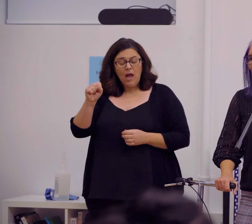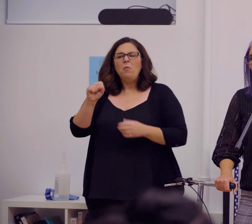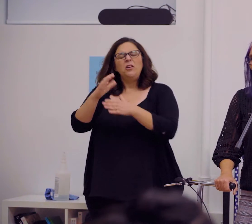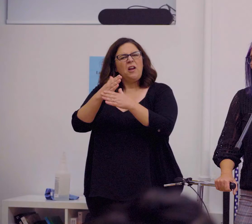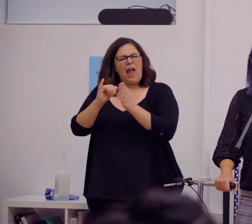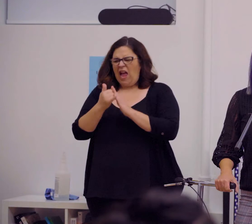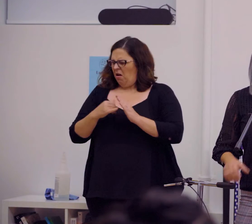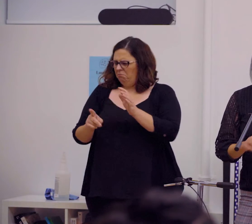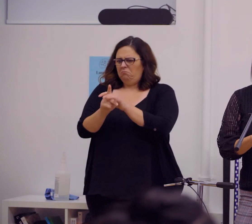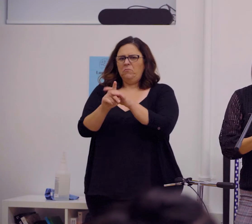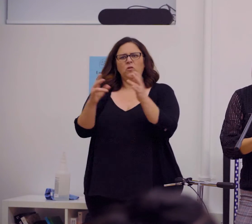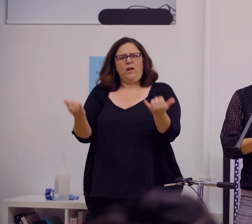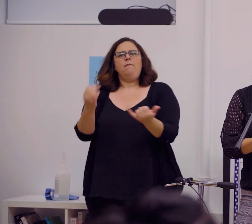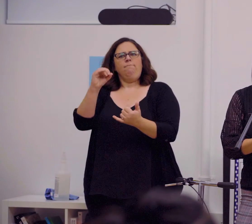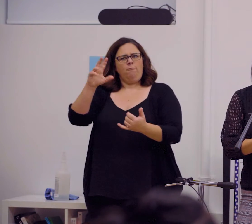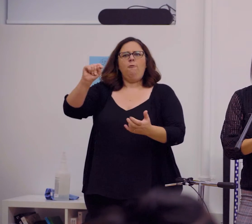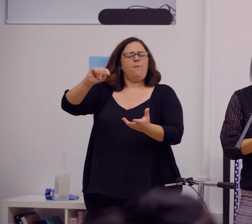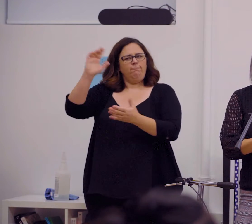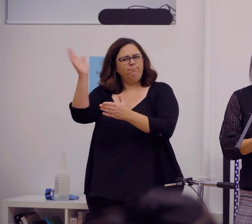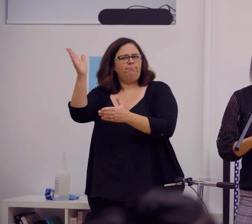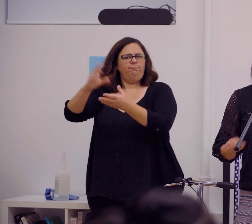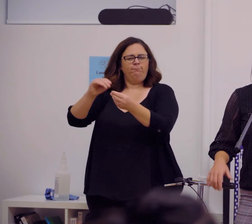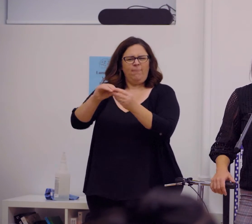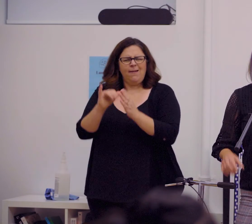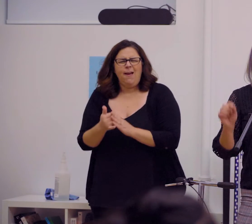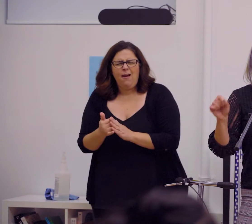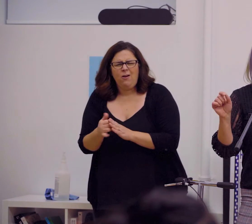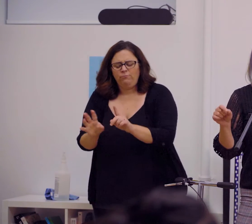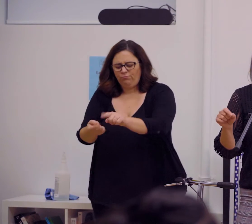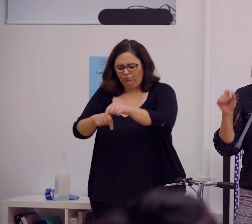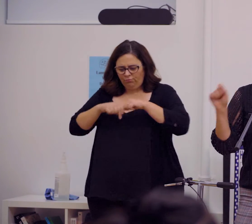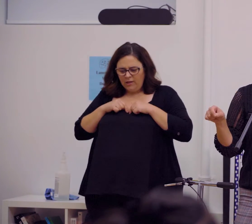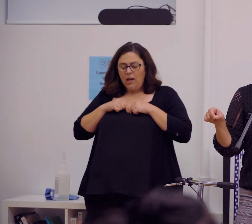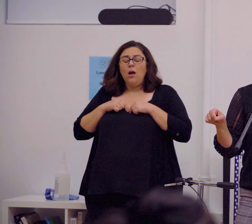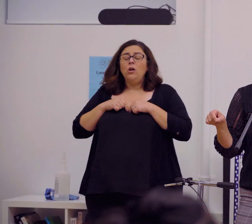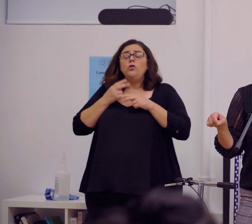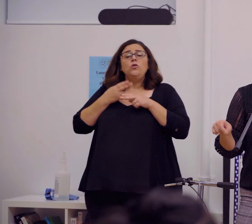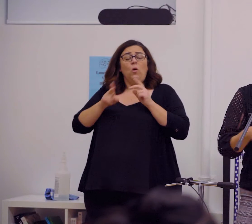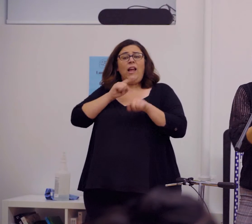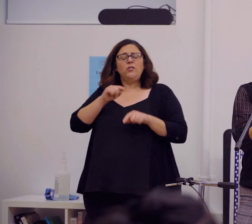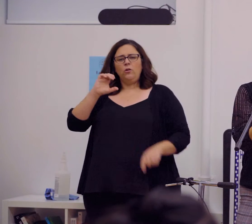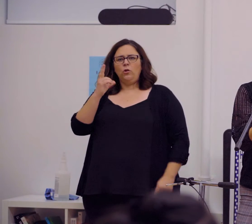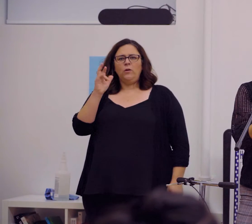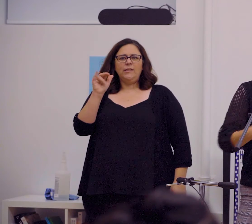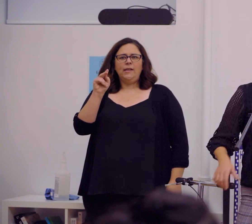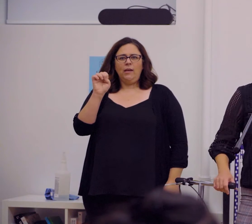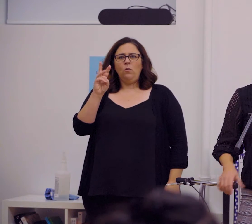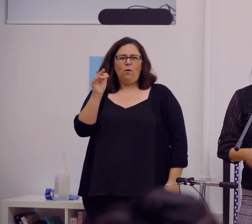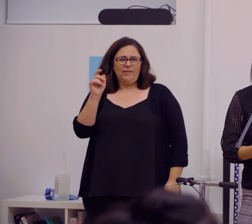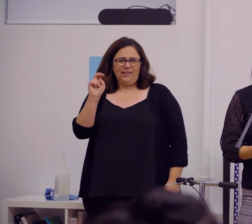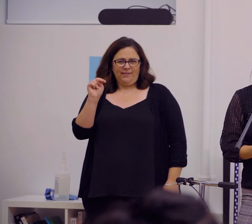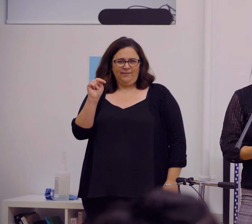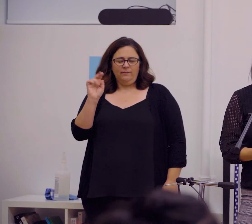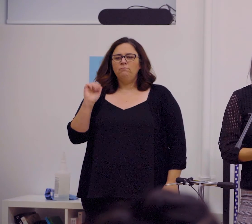today, talking to you and sharing some of these thoughts. And so the really short story is Christine Watson. I told her this last night, but she